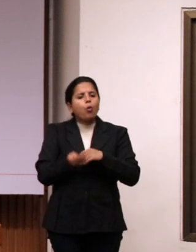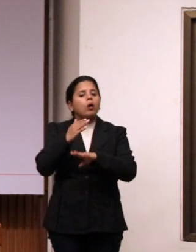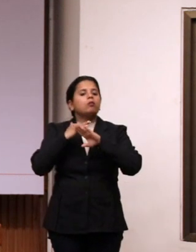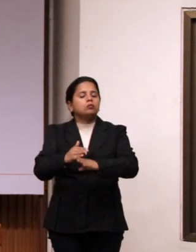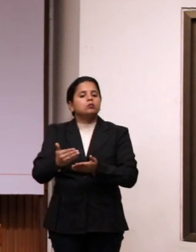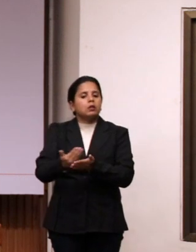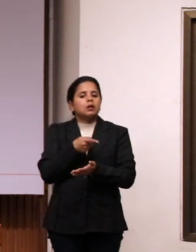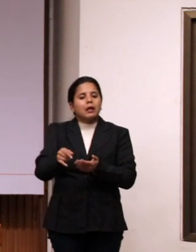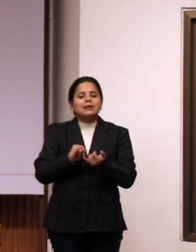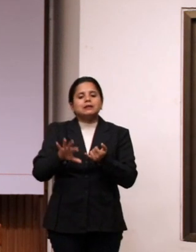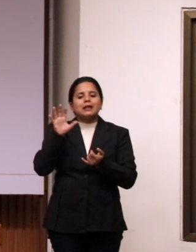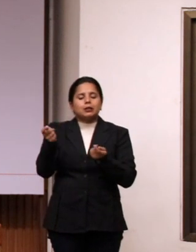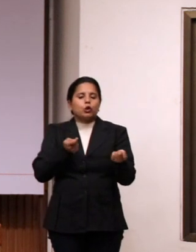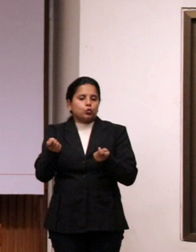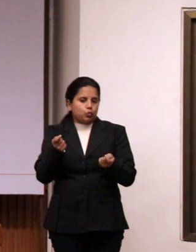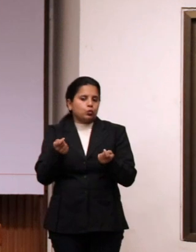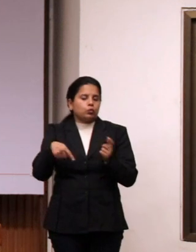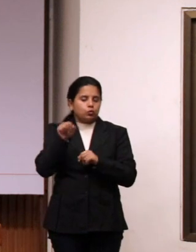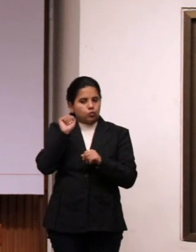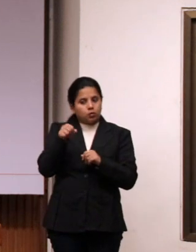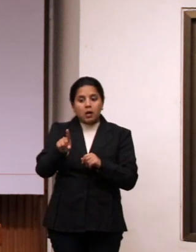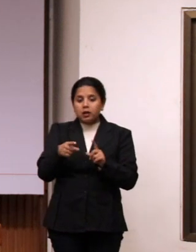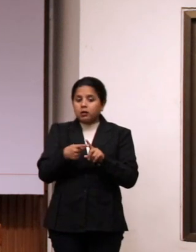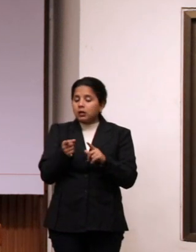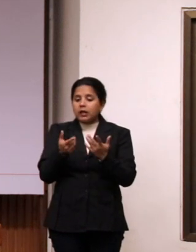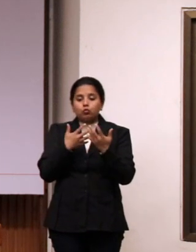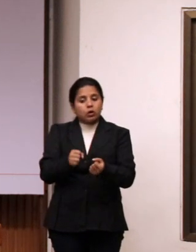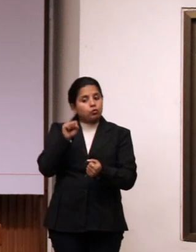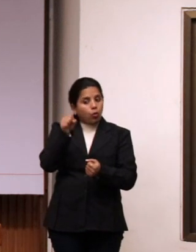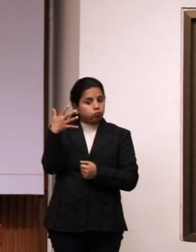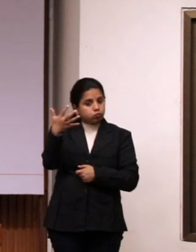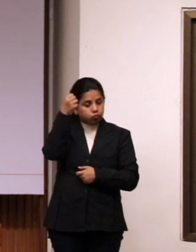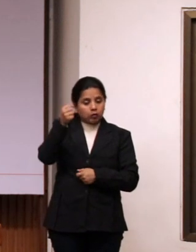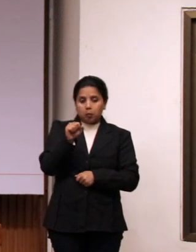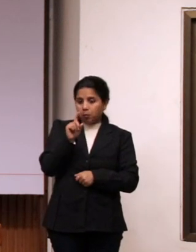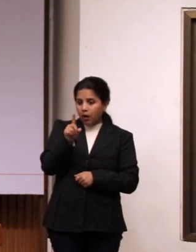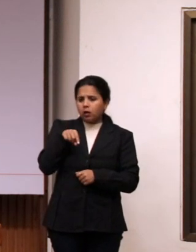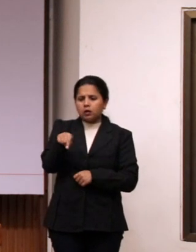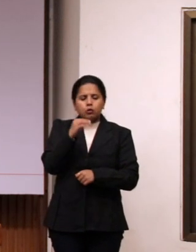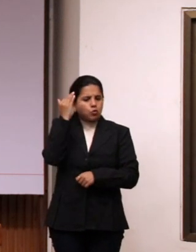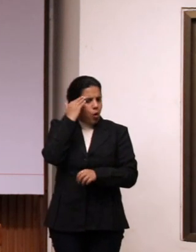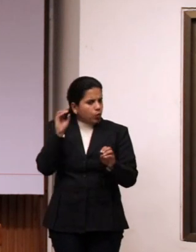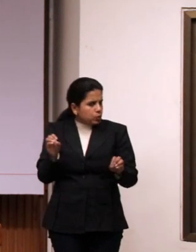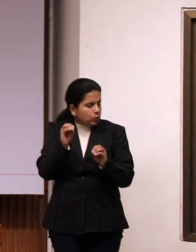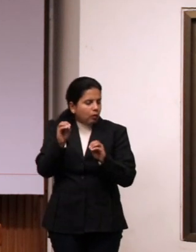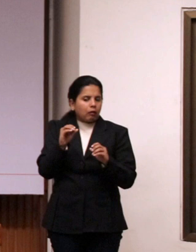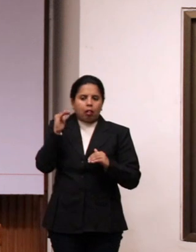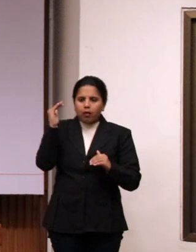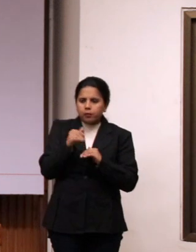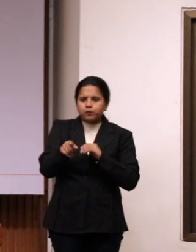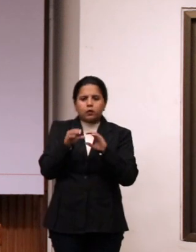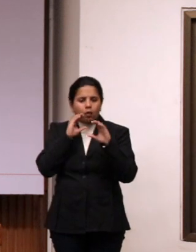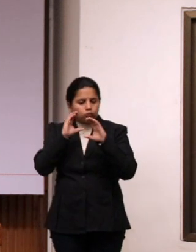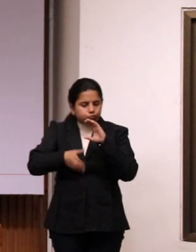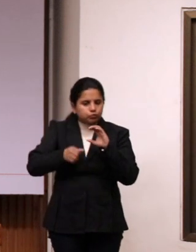controlled managed forest. Though they are trustee of the forest, but because of this lack of knowledge or maybe communication